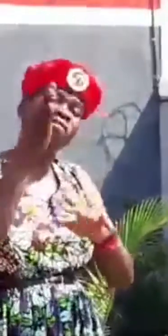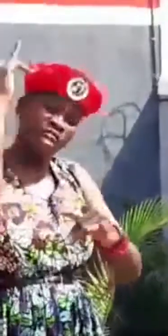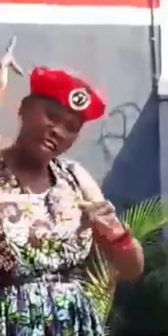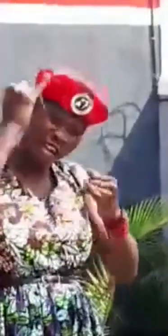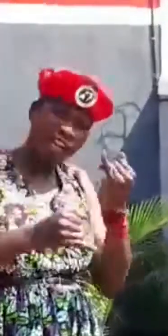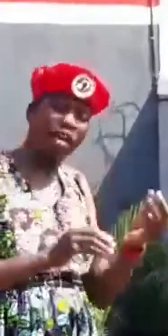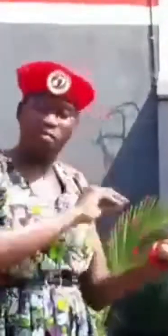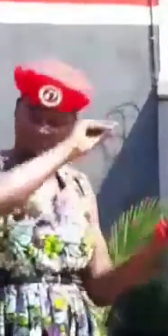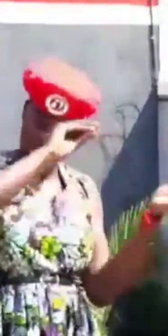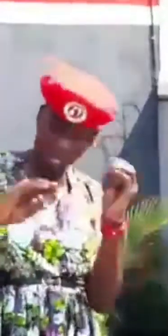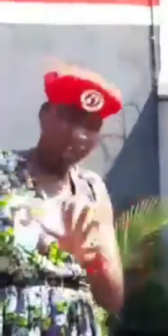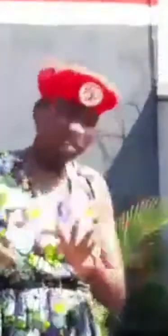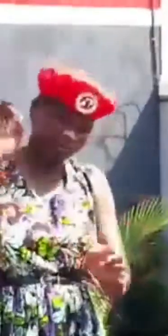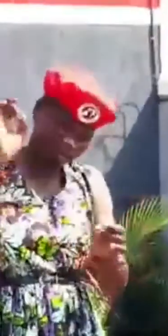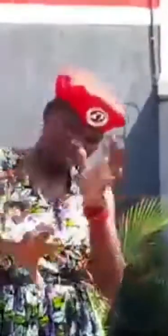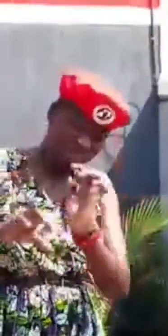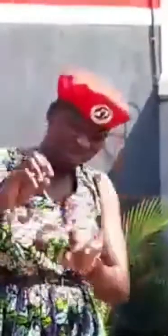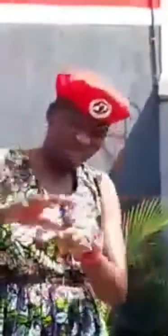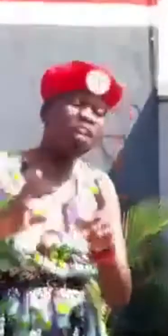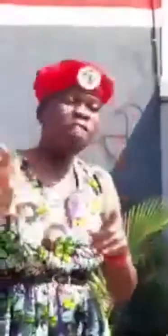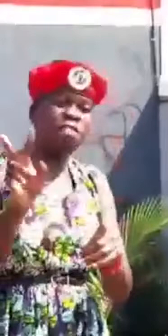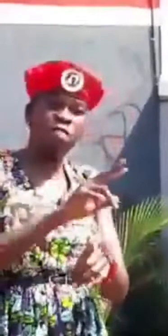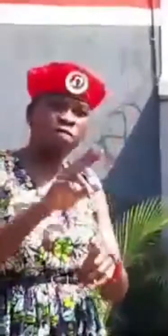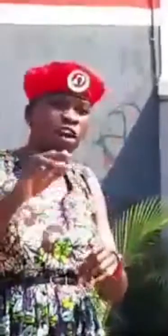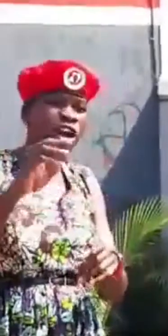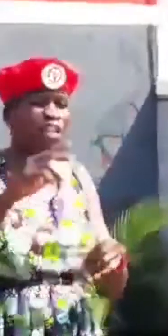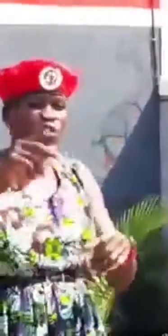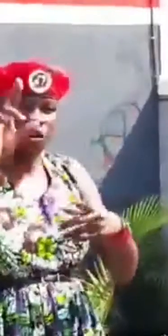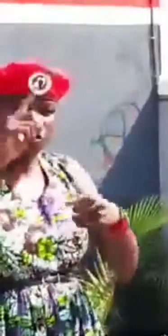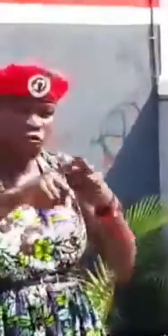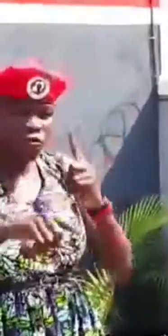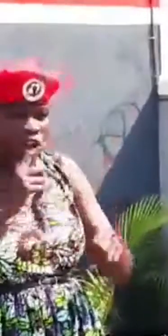dustbins of history, like your friend Gaddafi, like